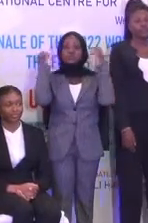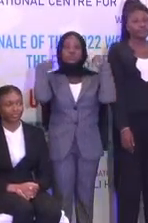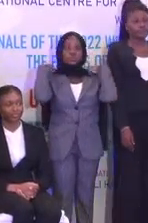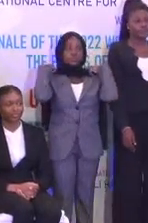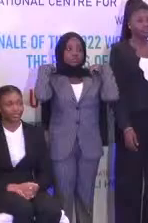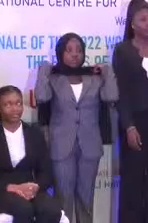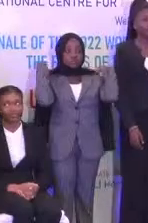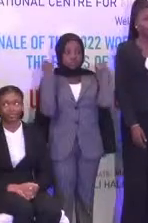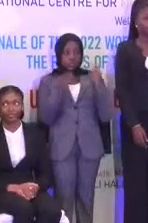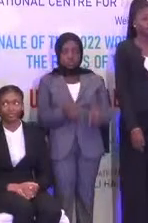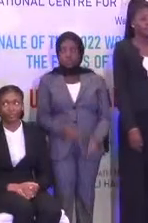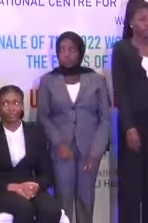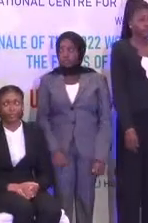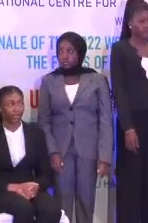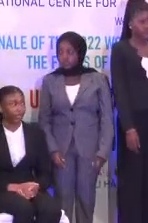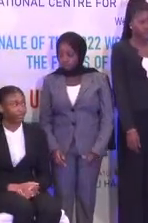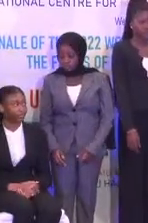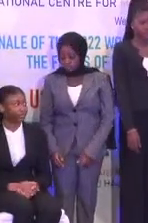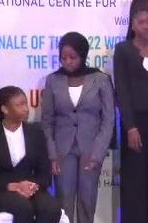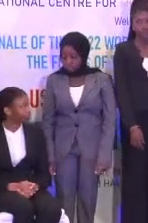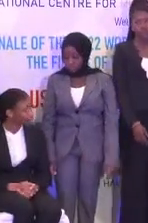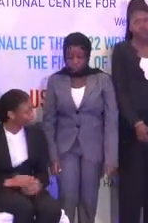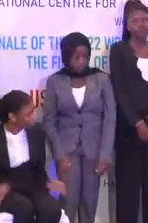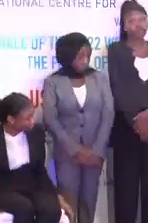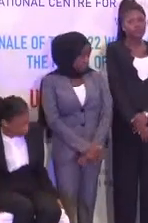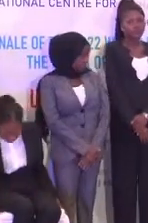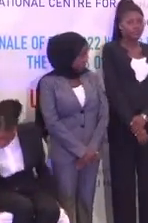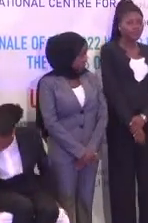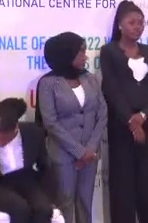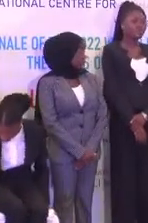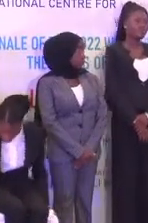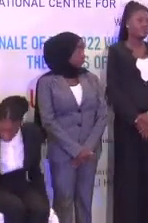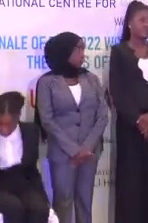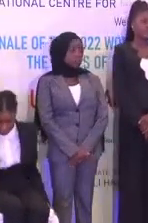Can you stand behind your students, please?